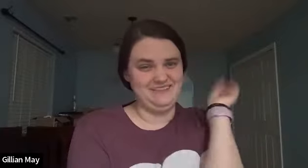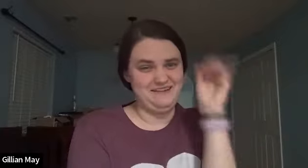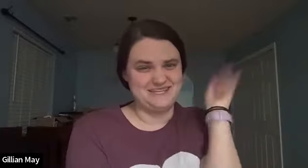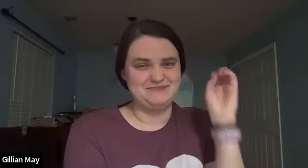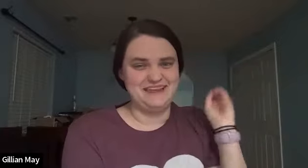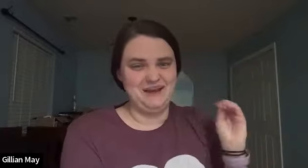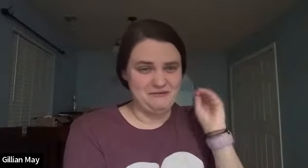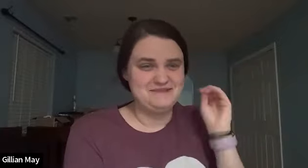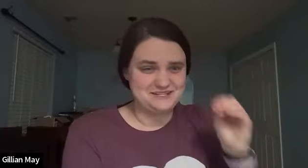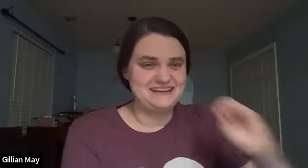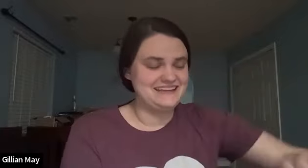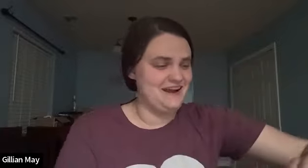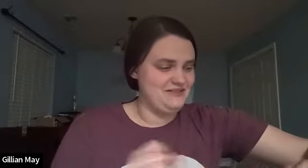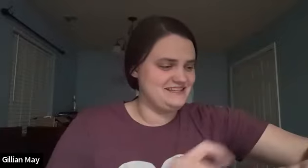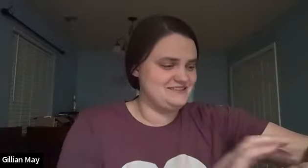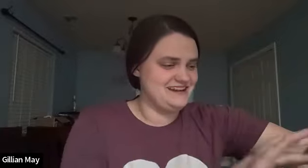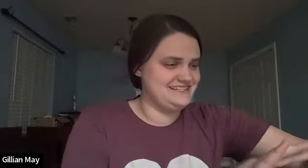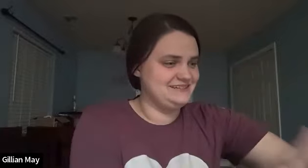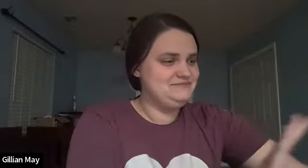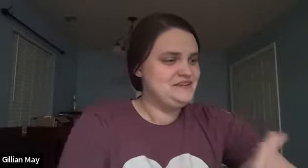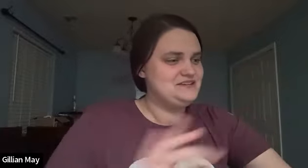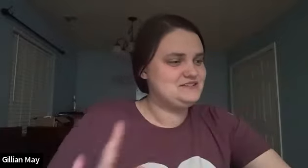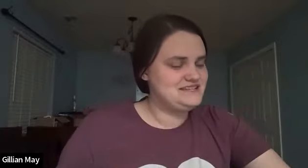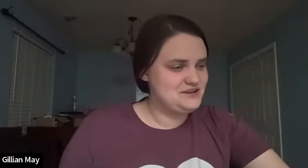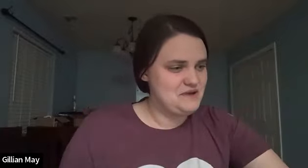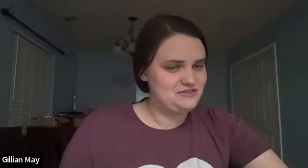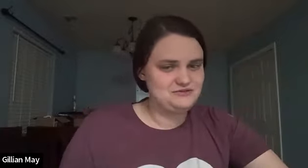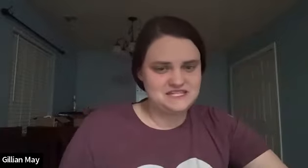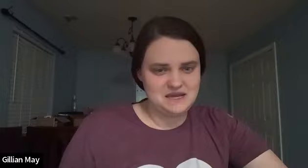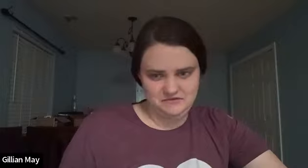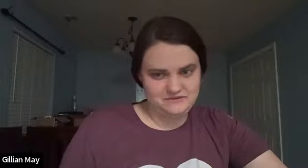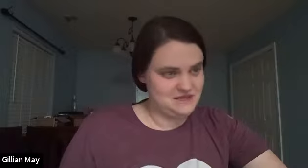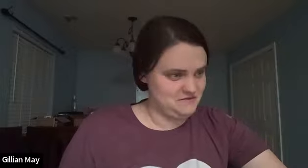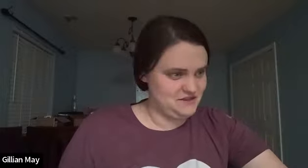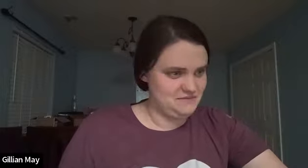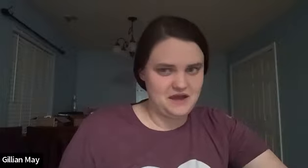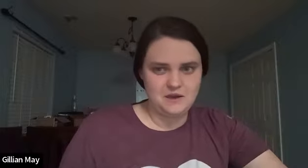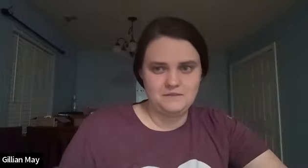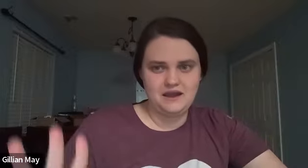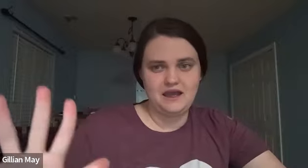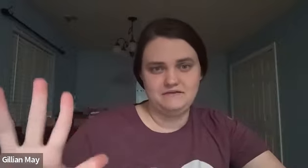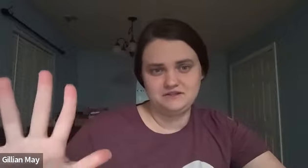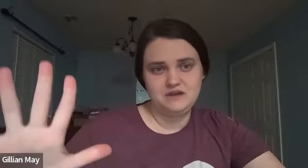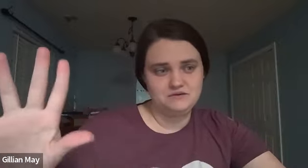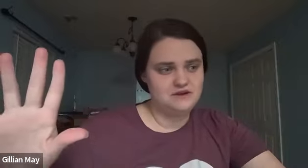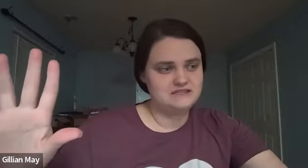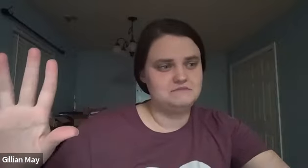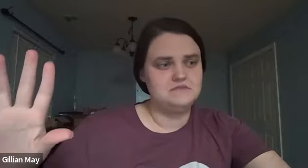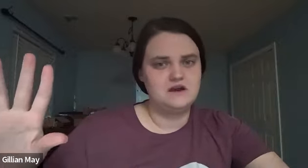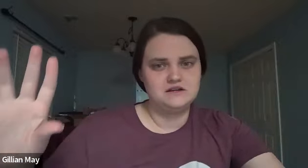love this, but like, I want to make sure we get all these other signs in. So let's go back through some of them. If that's okay with you guys, I'm not going